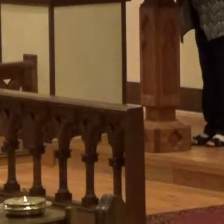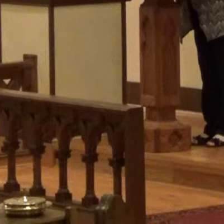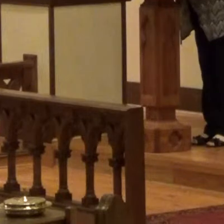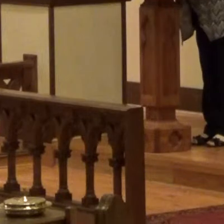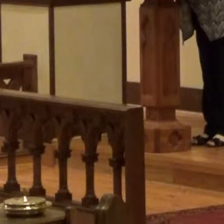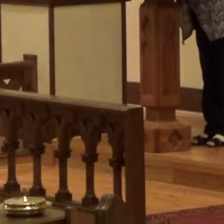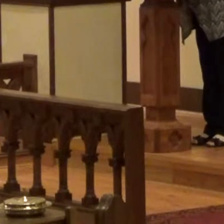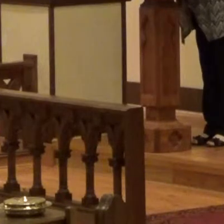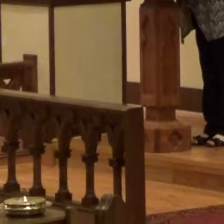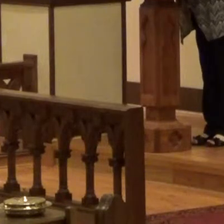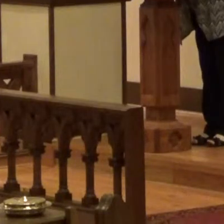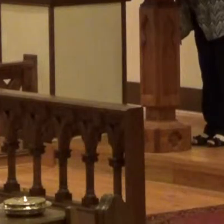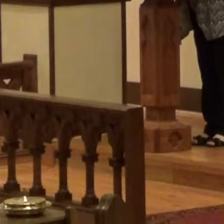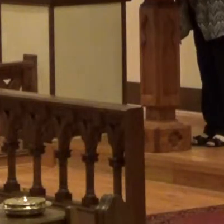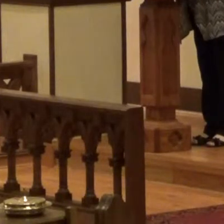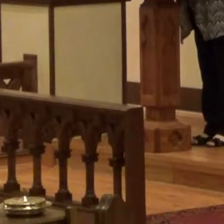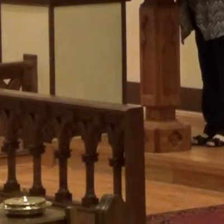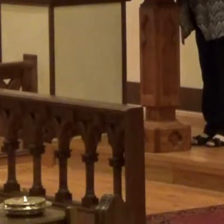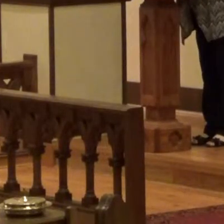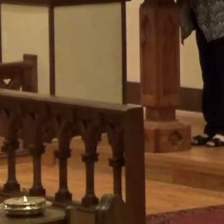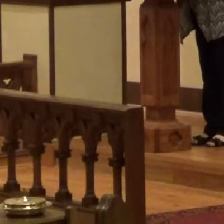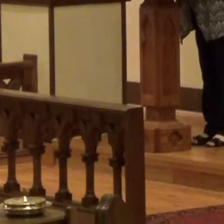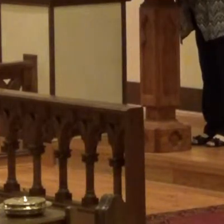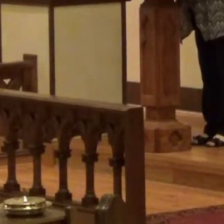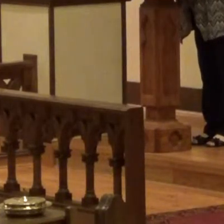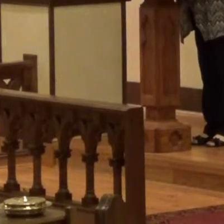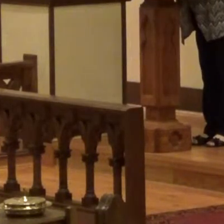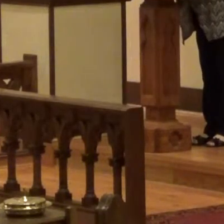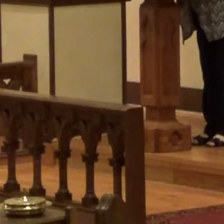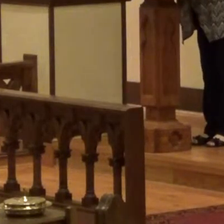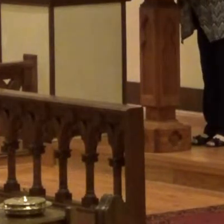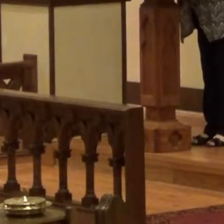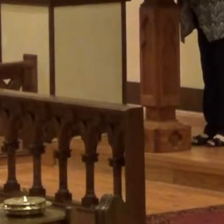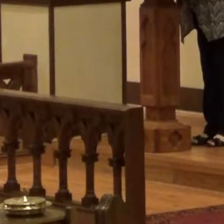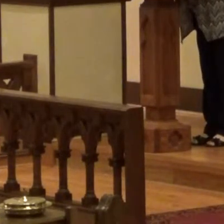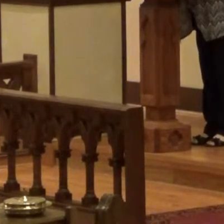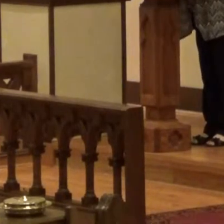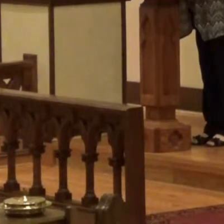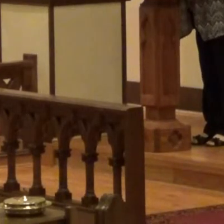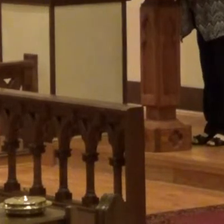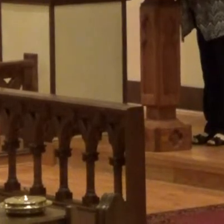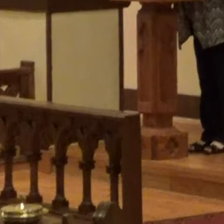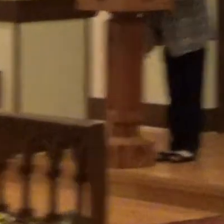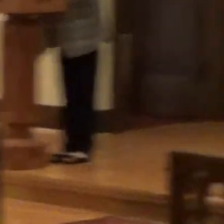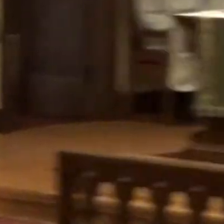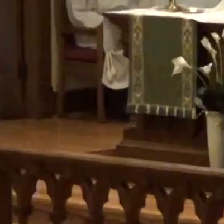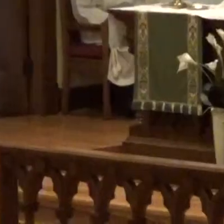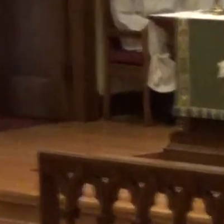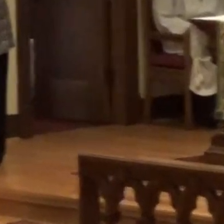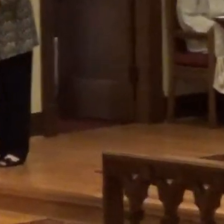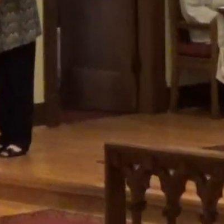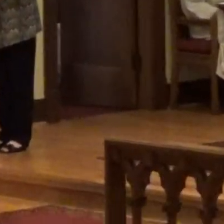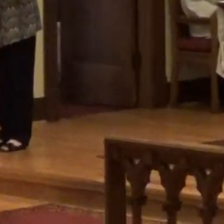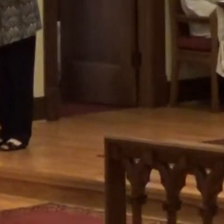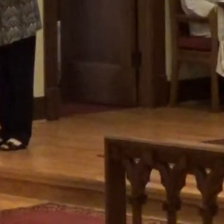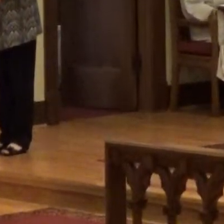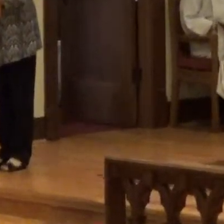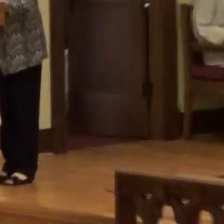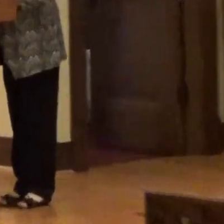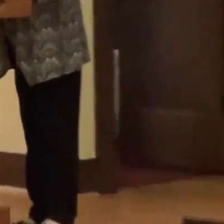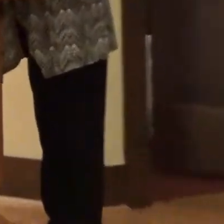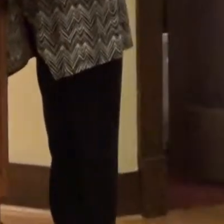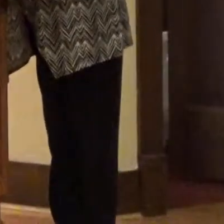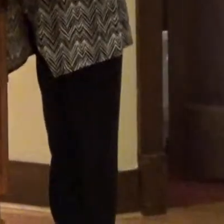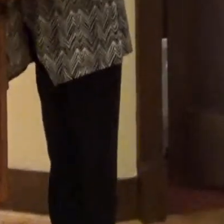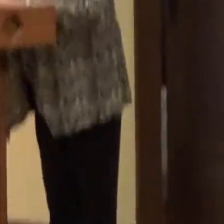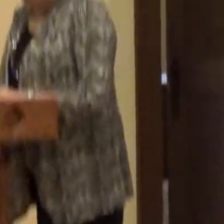Psalm for today is Psalm 80, verses 7 through 15. Restore us, O God of hosts, let your face